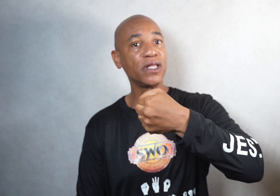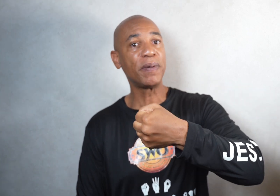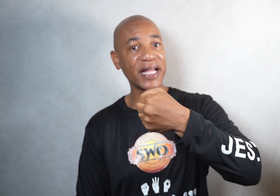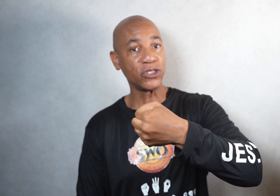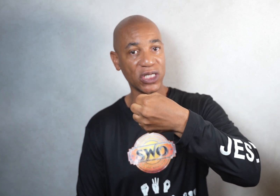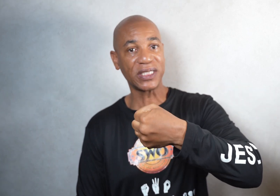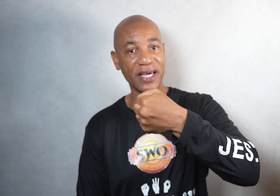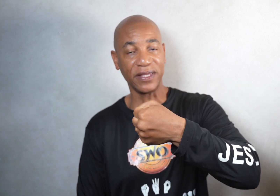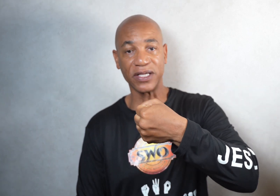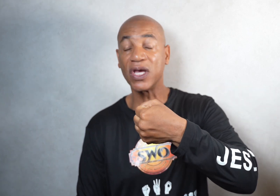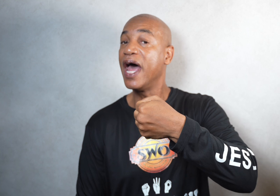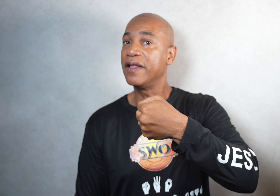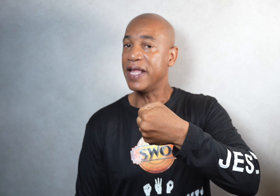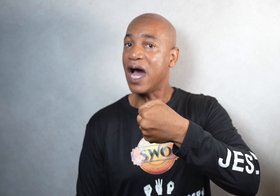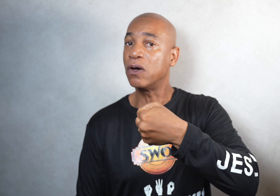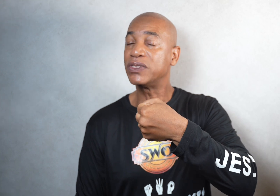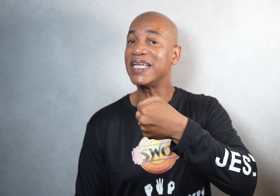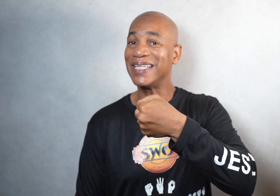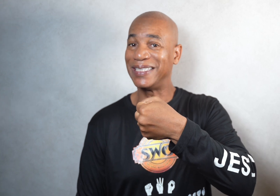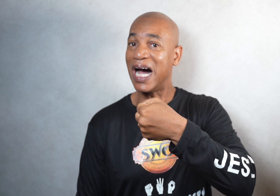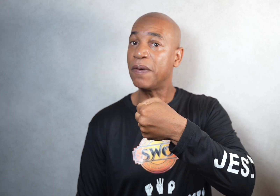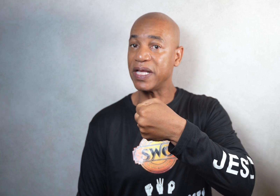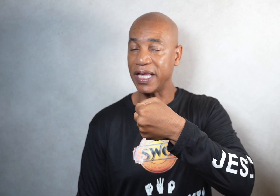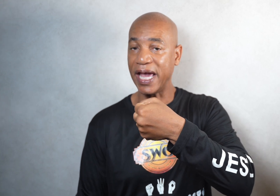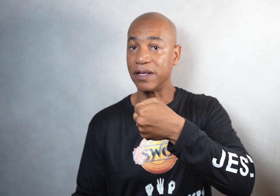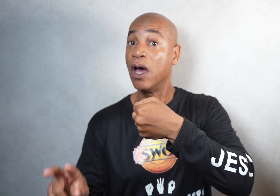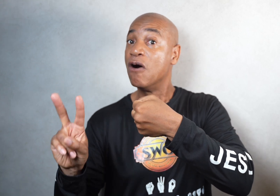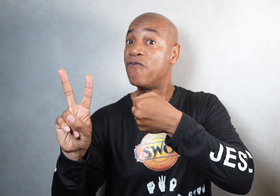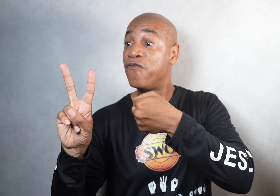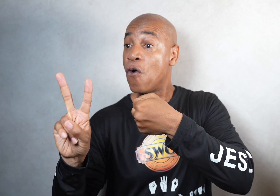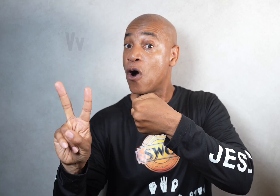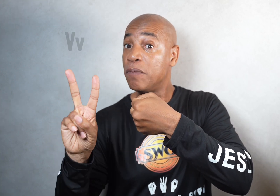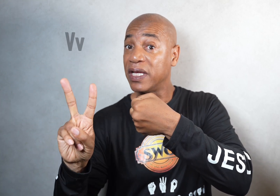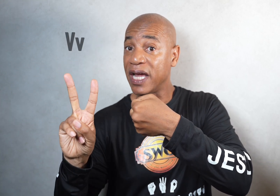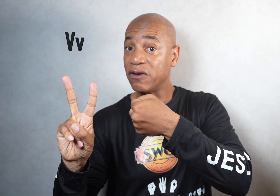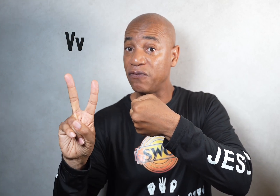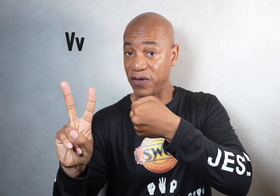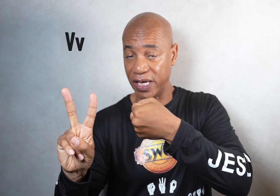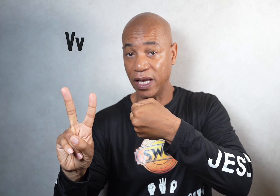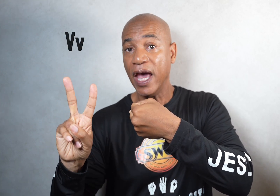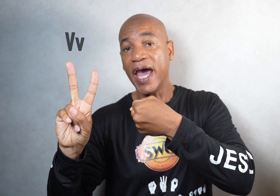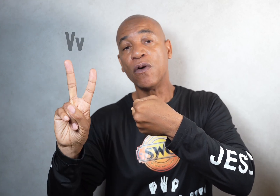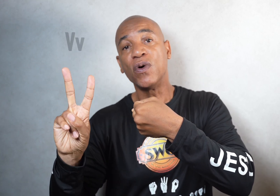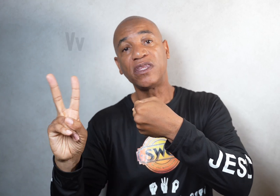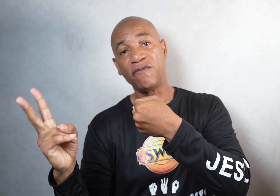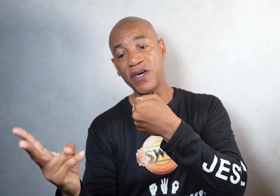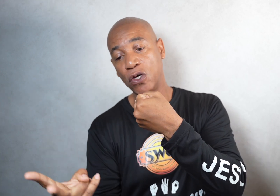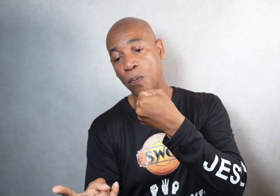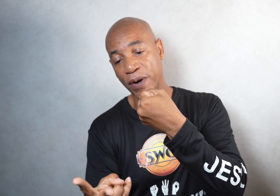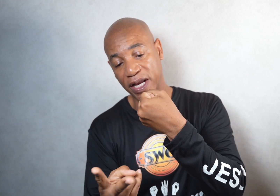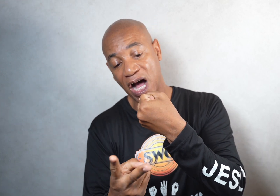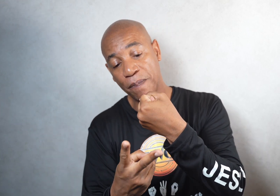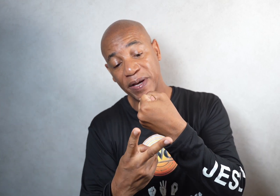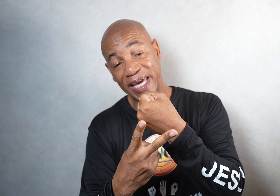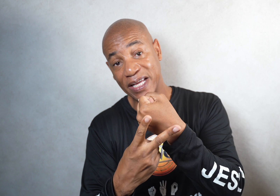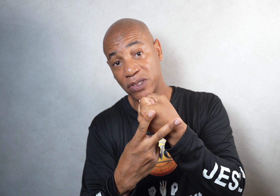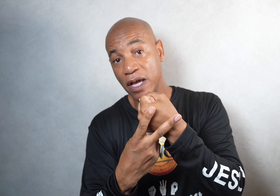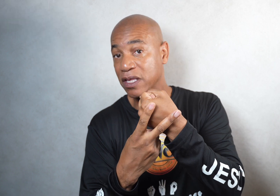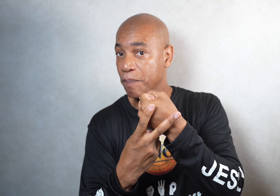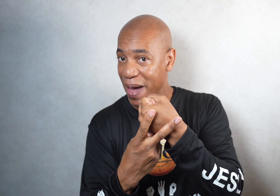body just like this. Now take the dominant hand, form the letter V, and with the V you'll bring it up against the back